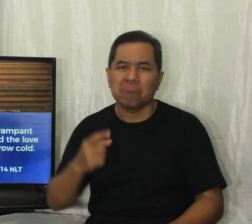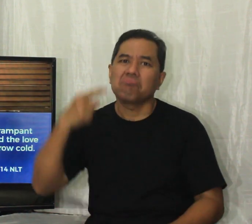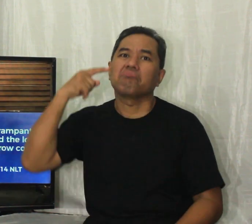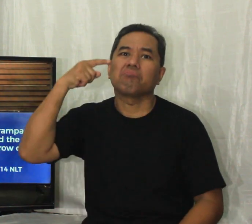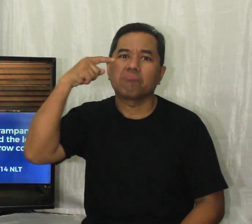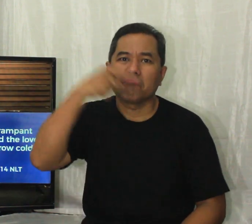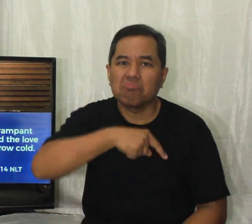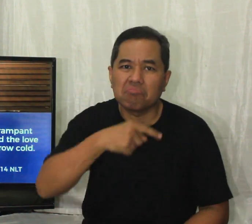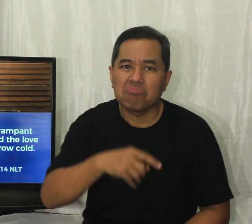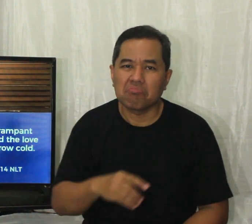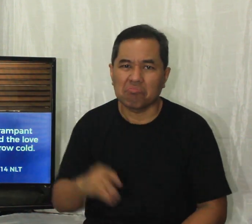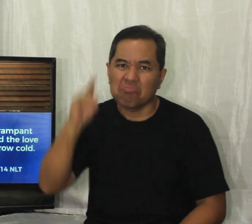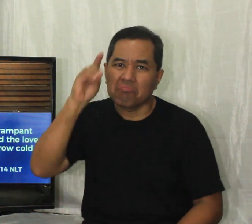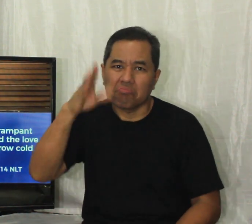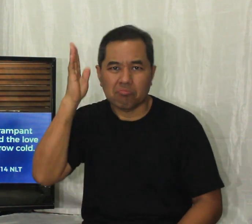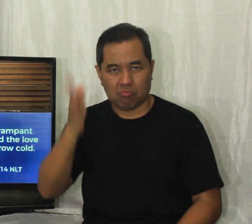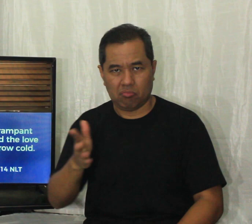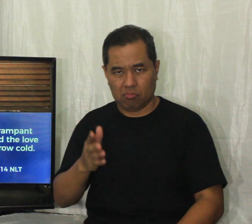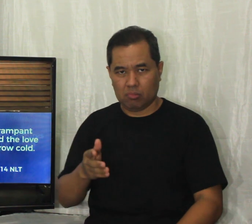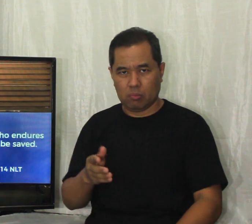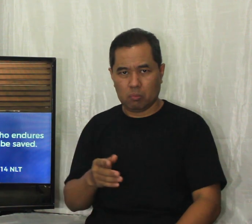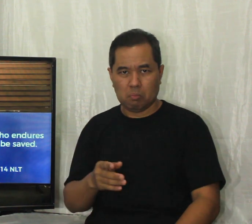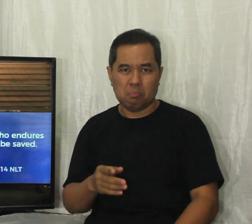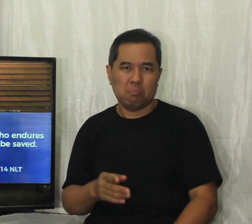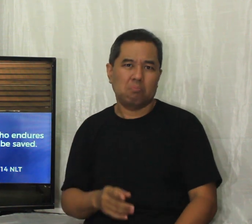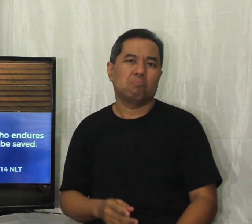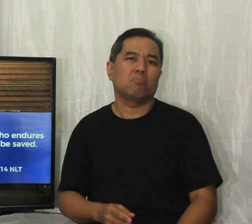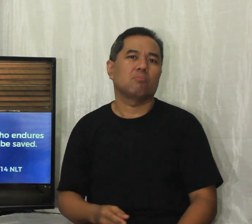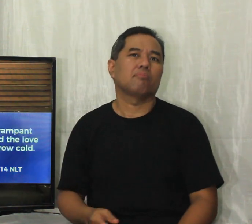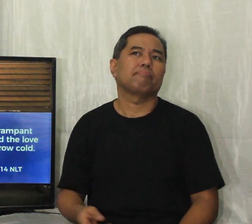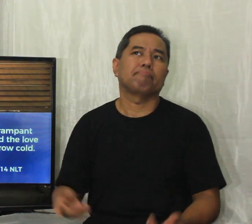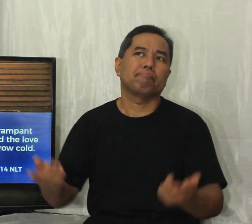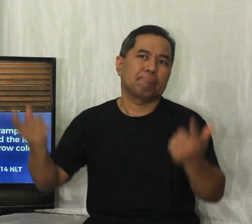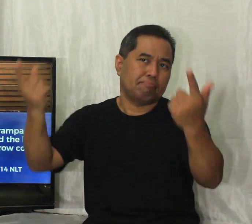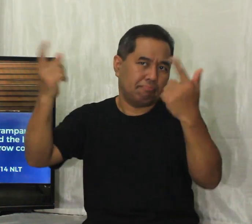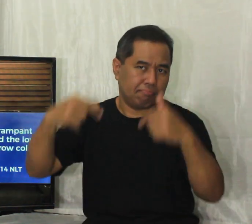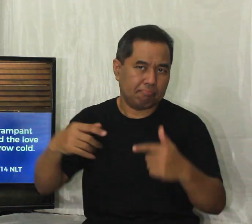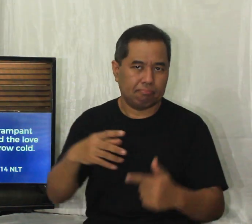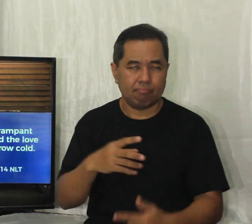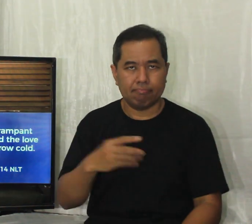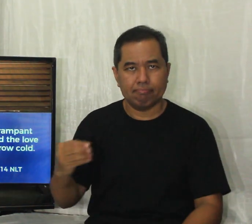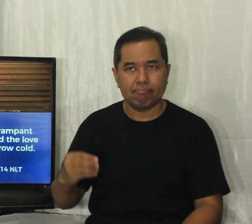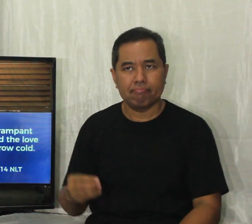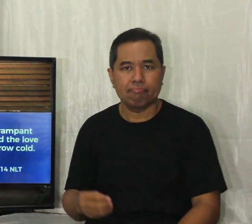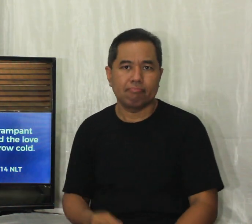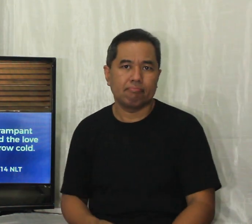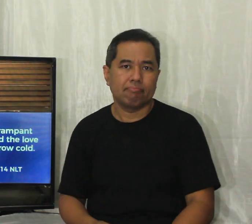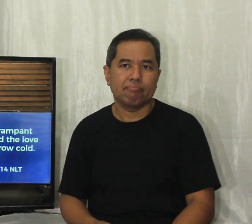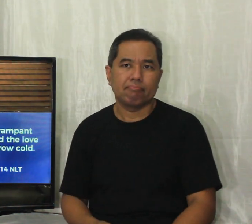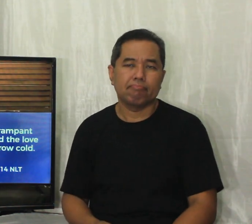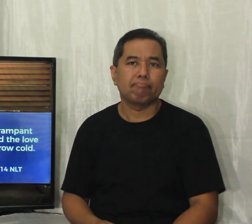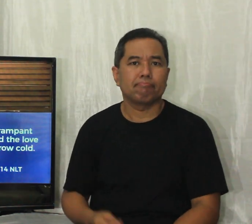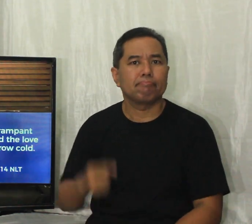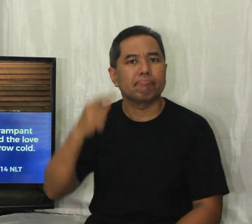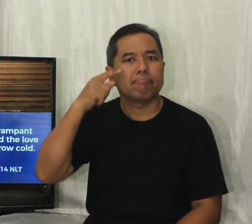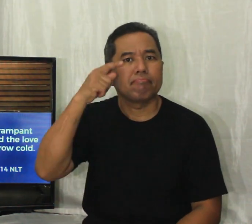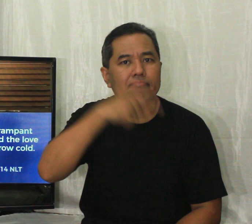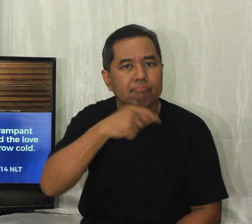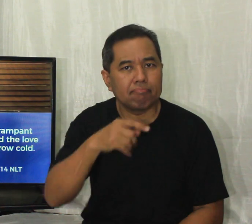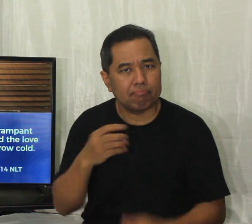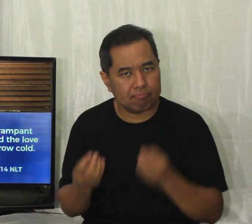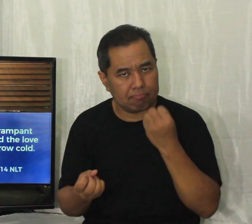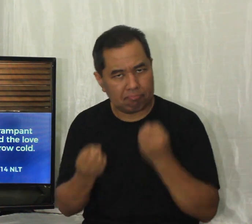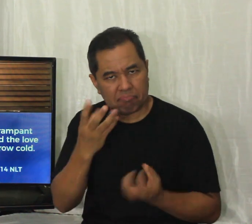false teachers, false preachers, will appear and deceive many people. Sin will be